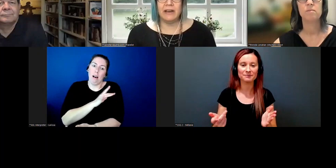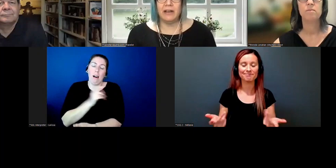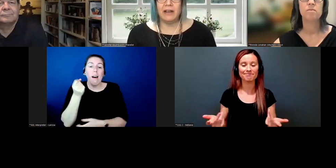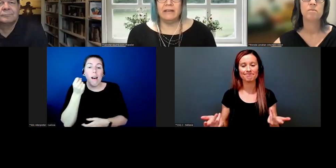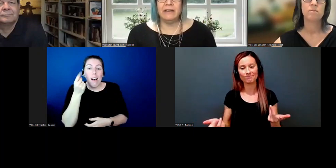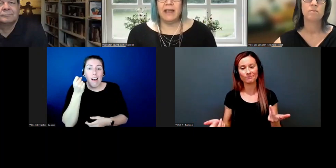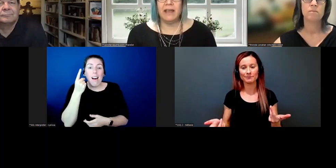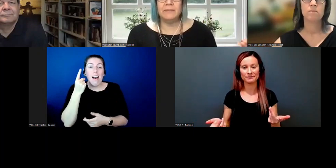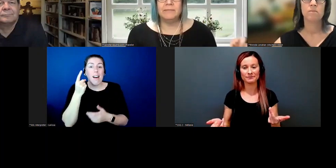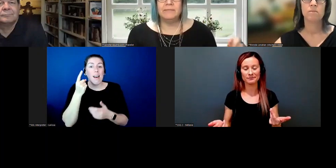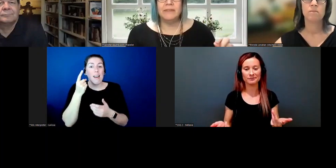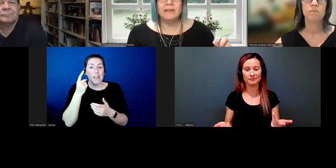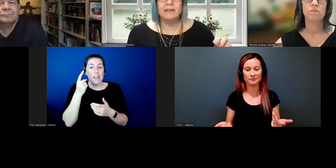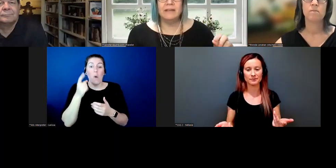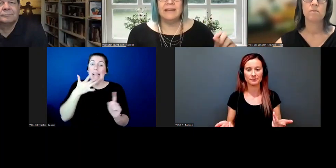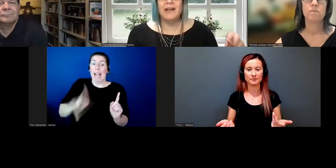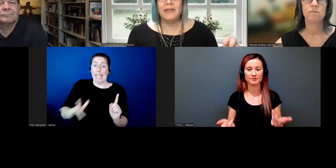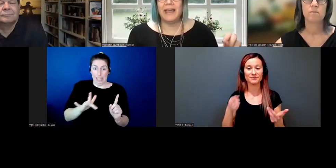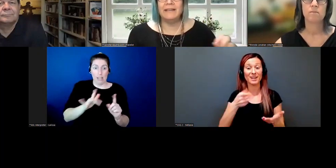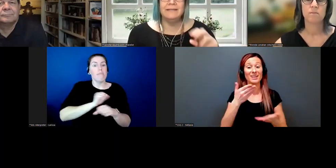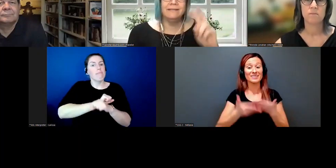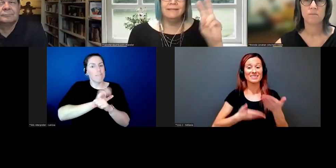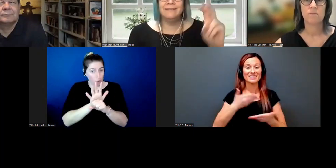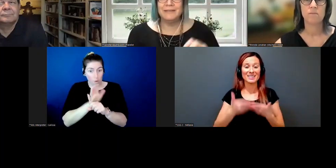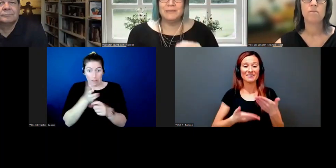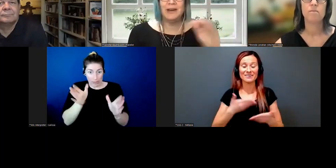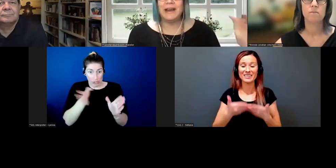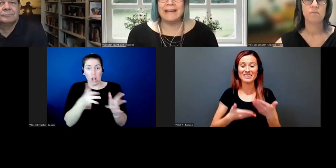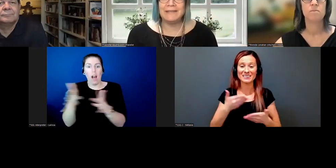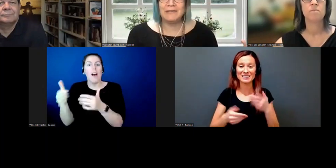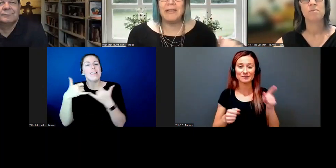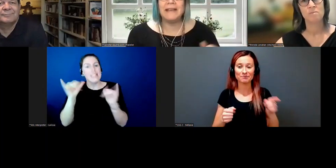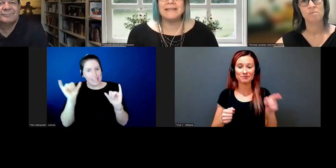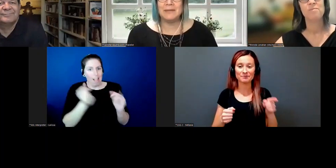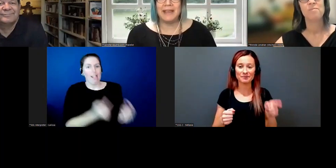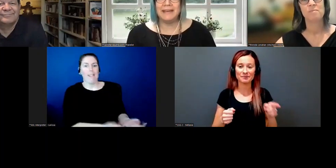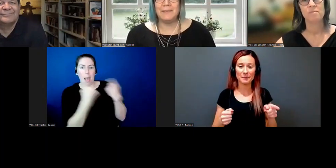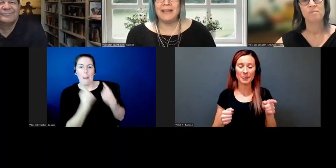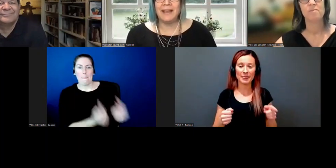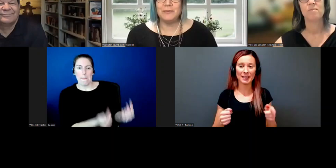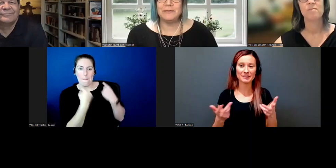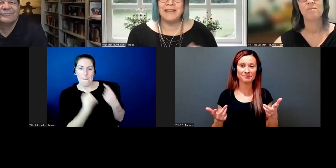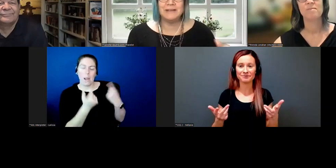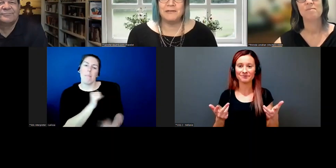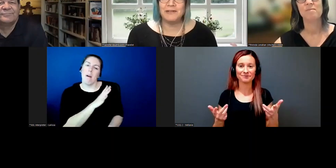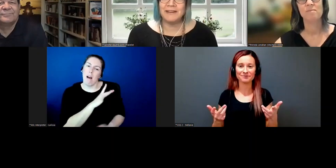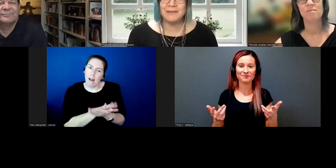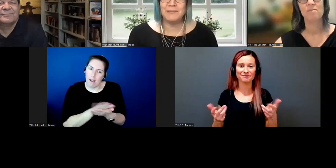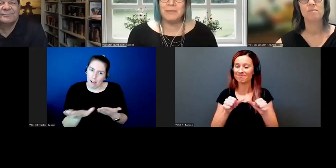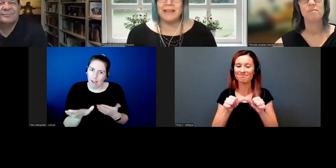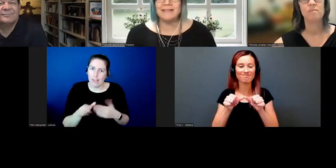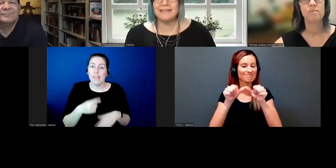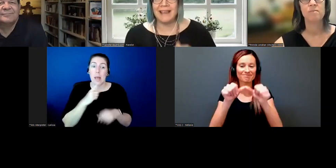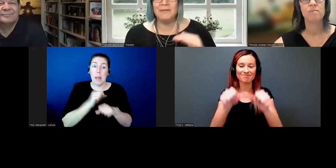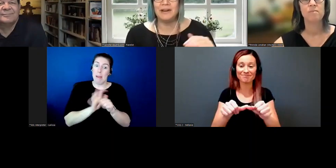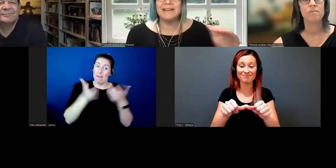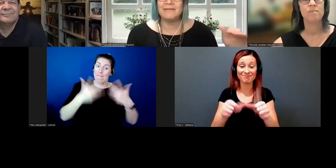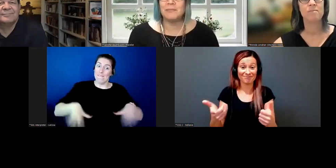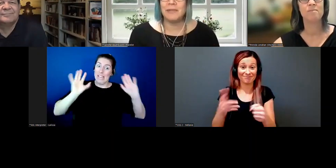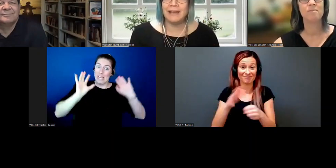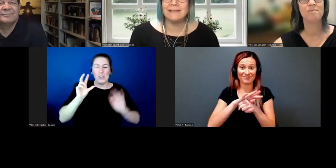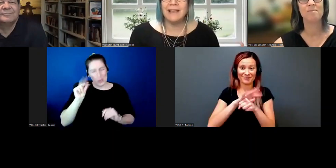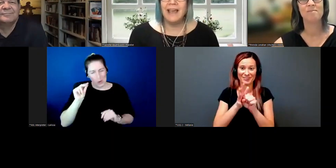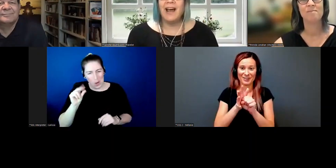carried on now that we are at a different place in the pandemic. I won't say it's over, as some people like to say. We're in a